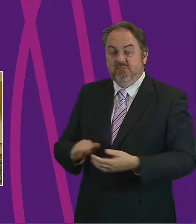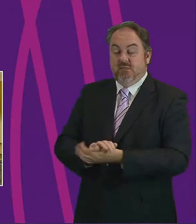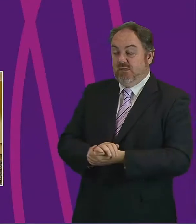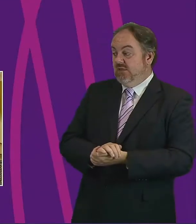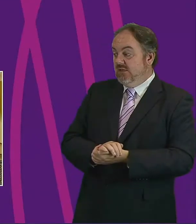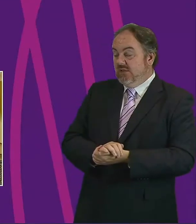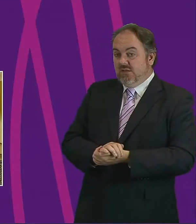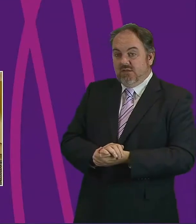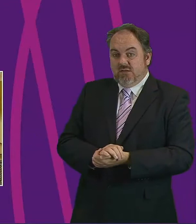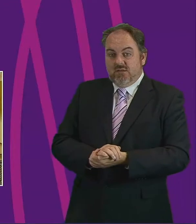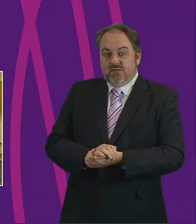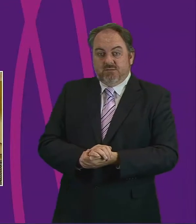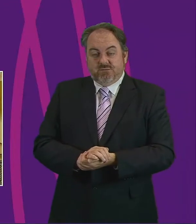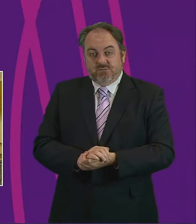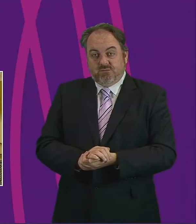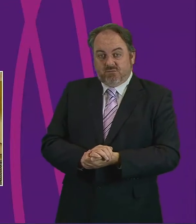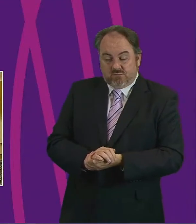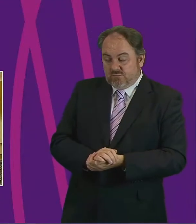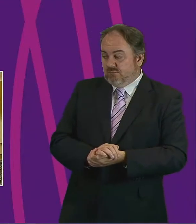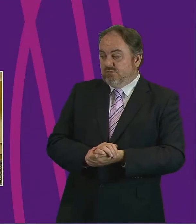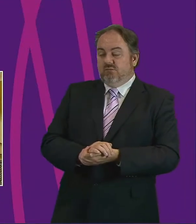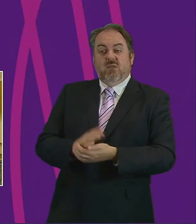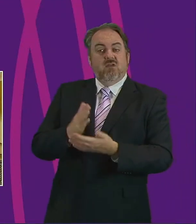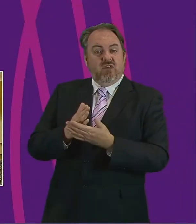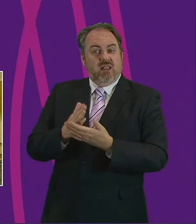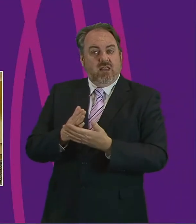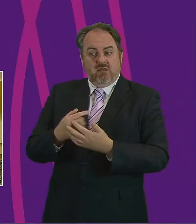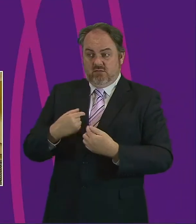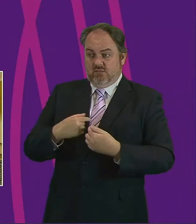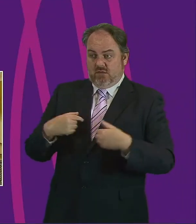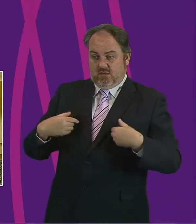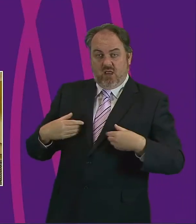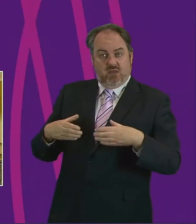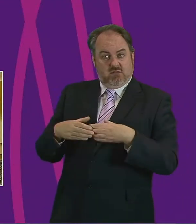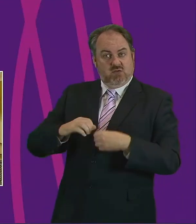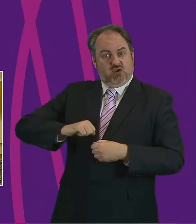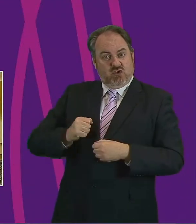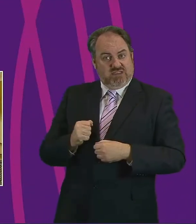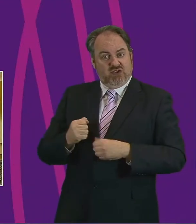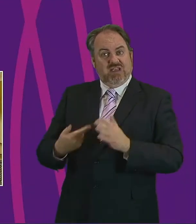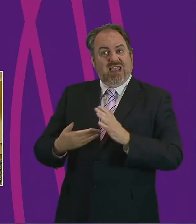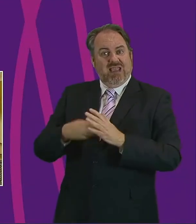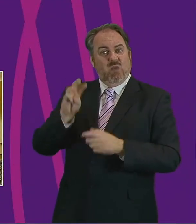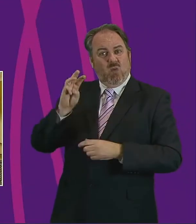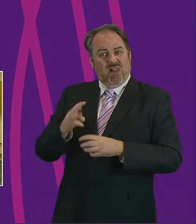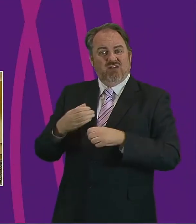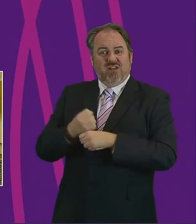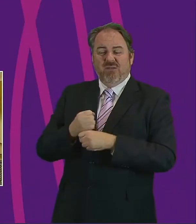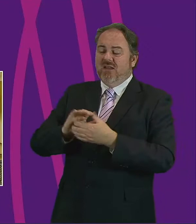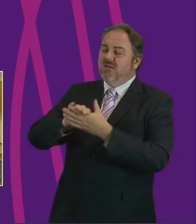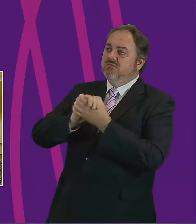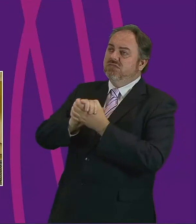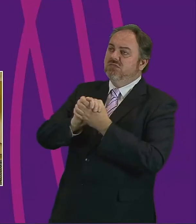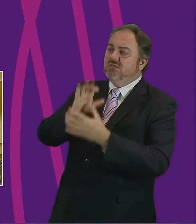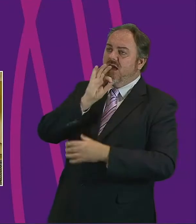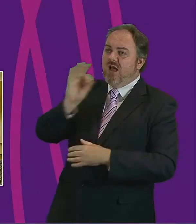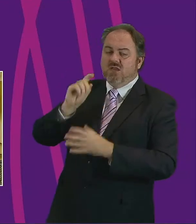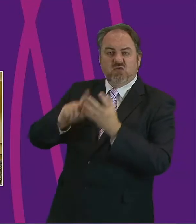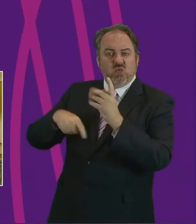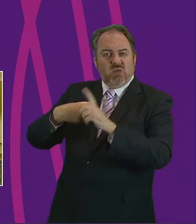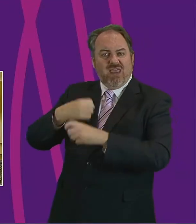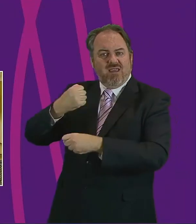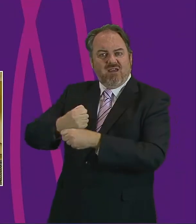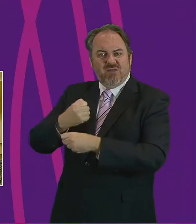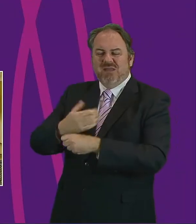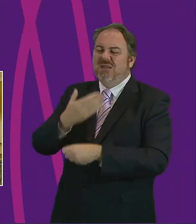ourselves and indeed the Welsh Government, as recently as last week, made a plea to the UK Government to seek an